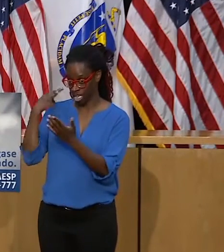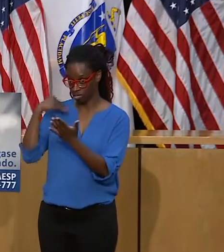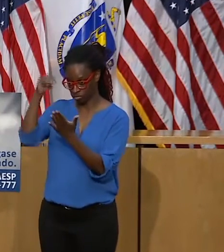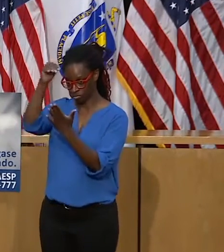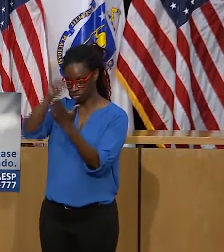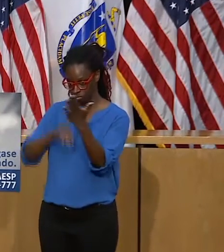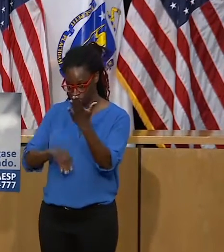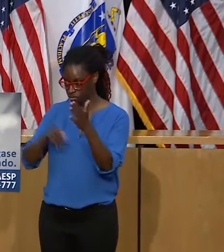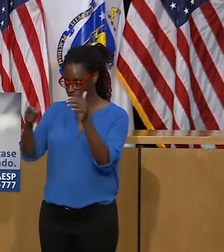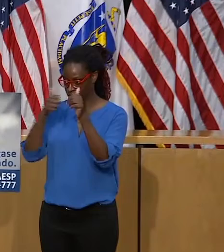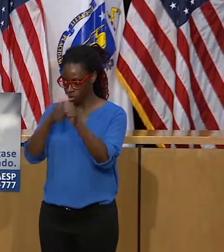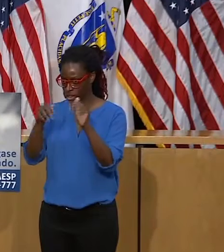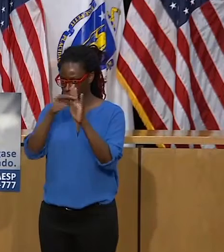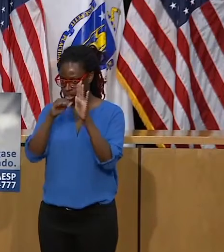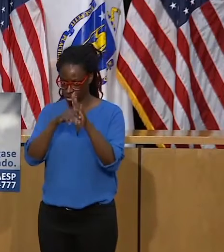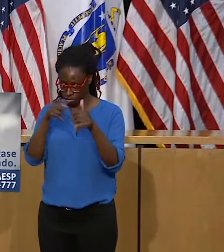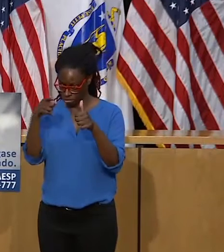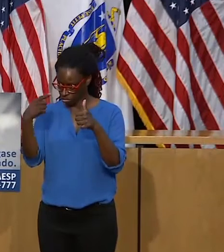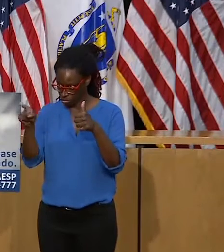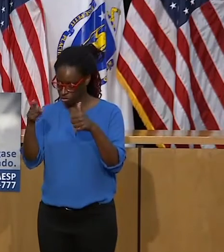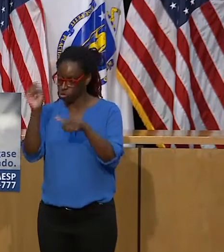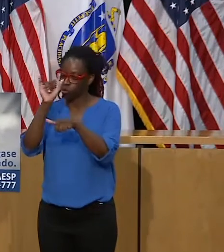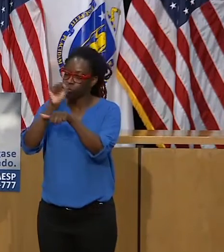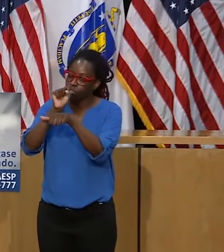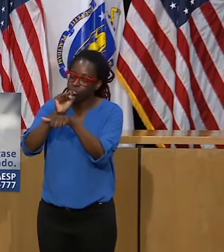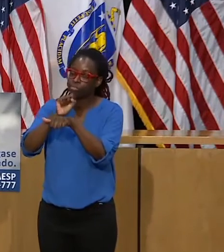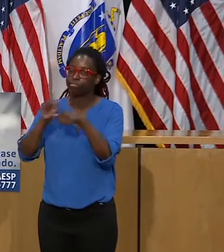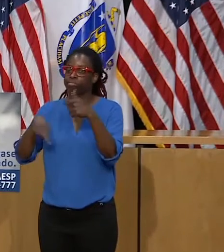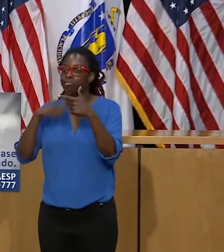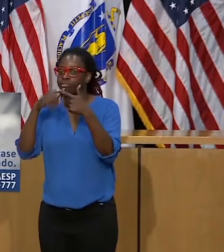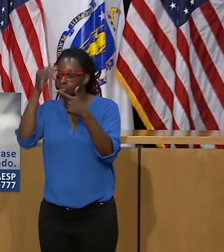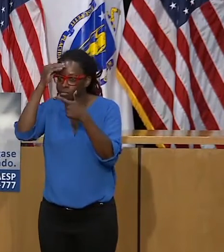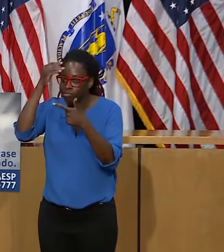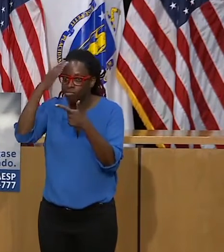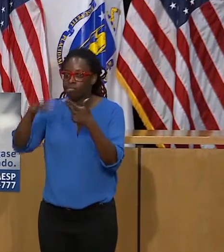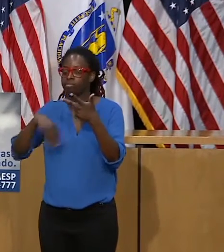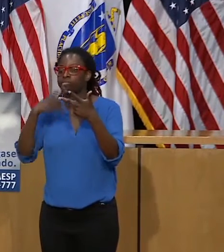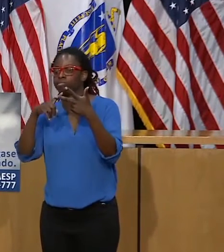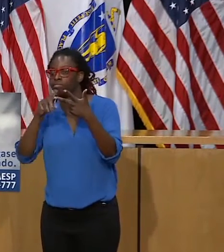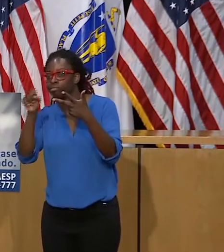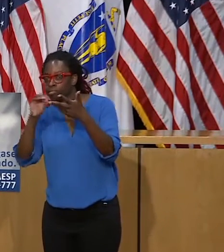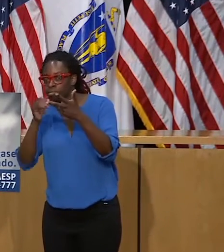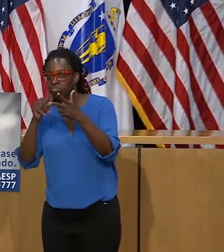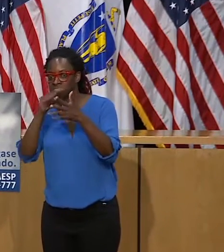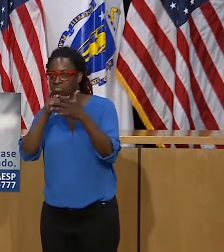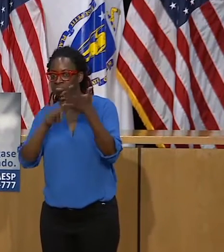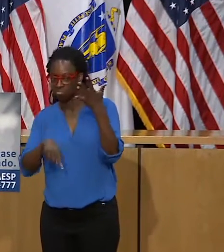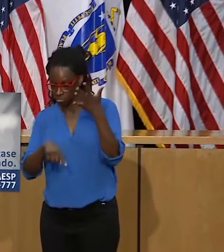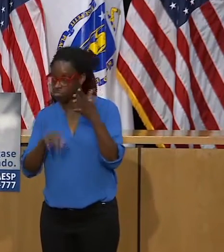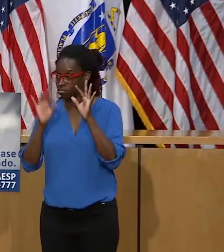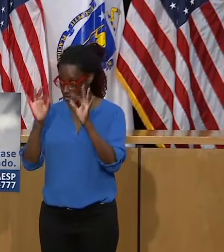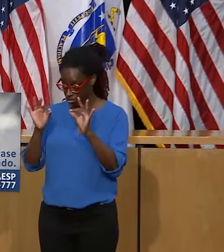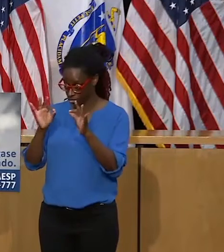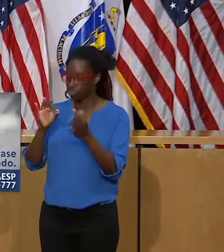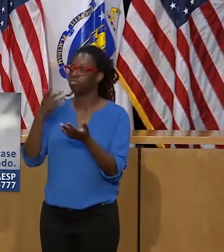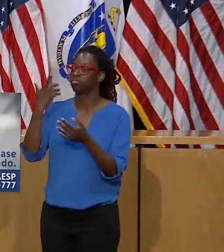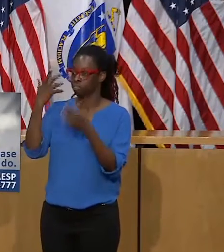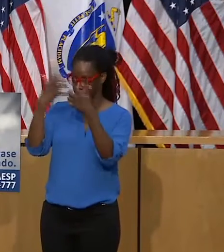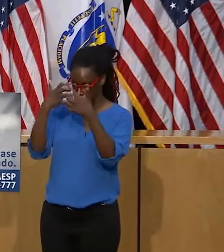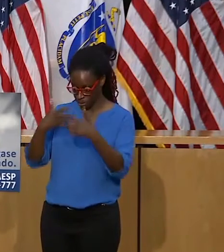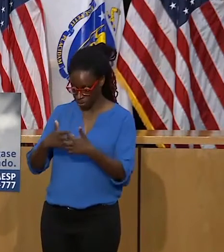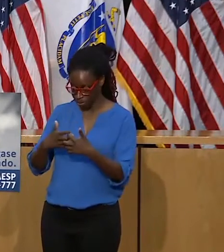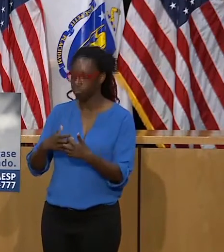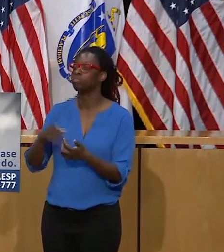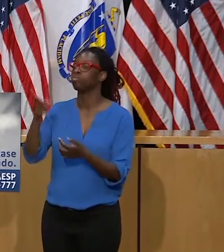to clarify that they are the person and to validate it and to be able to then get paid. And the one other thing I would say about this, and it's probably cold comfort,